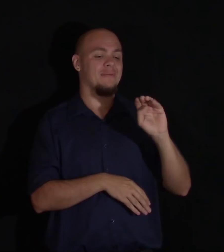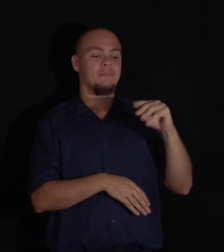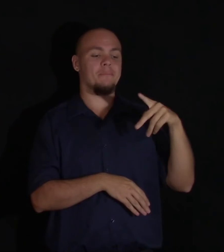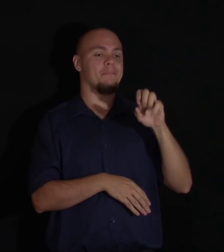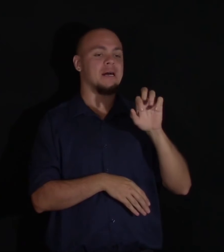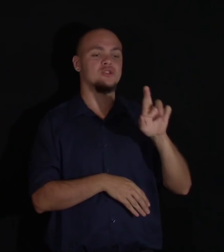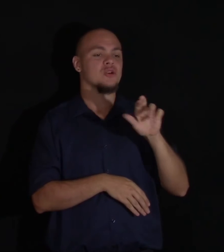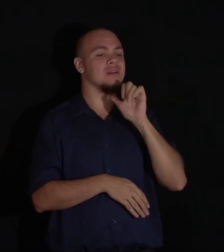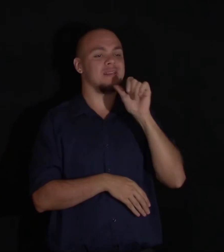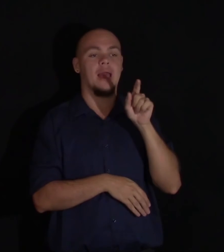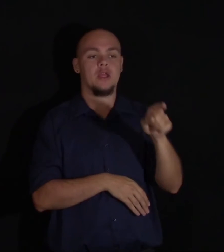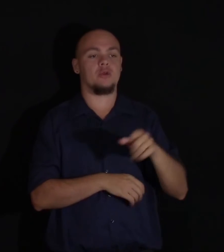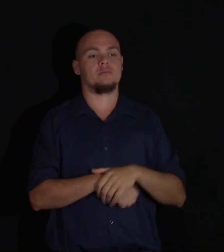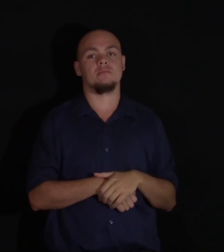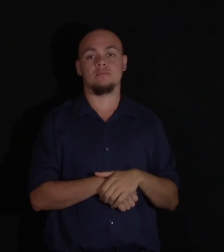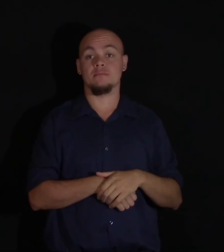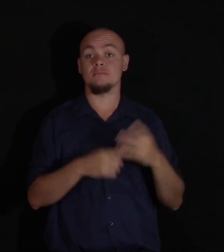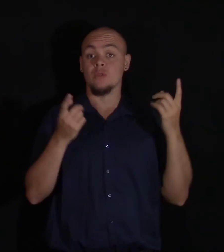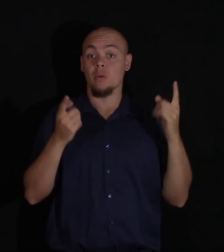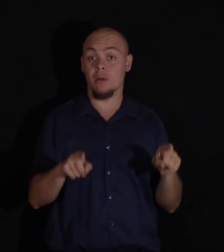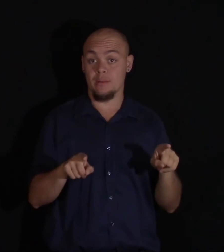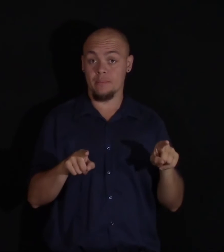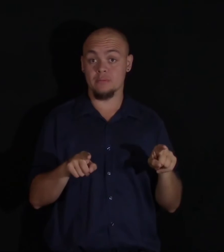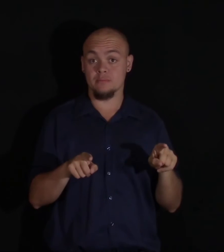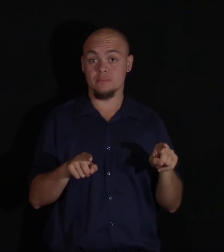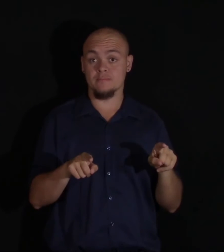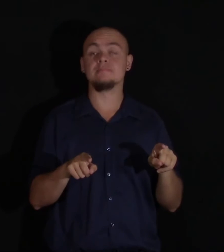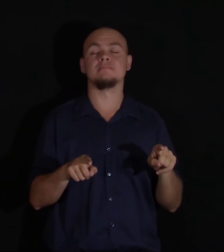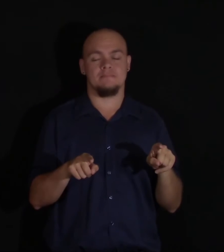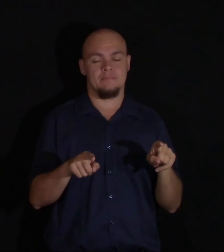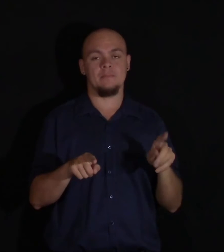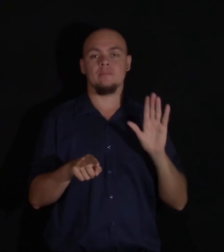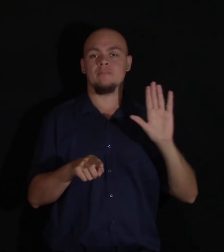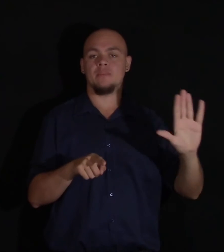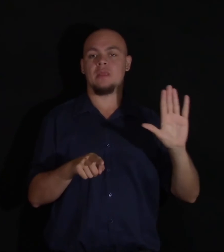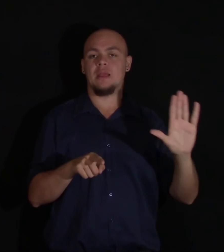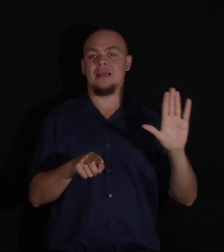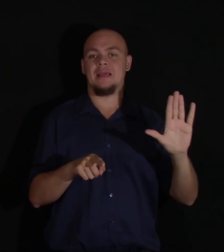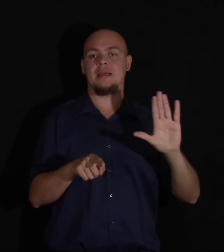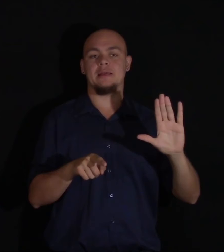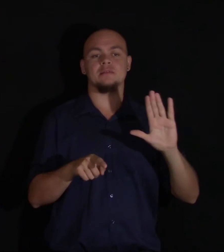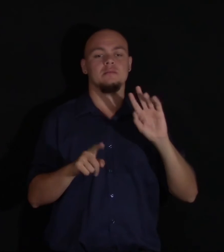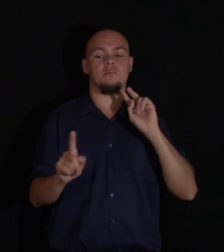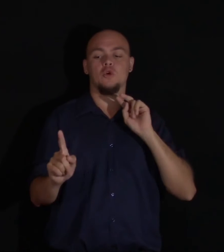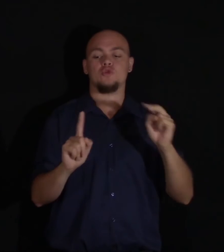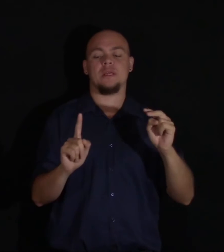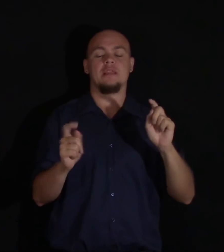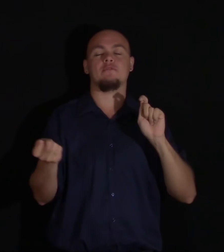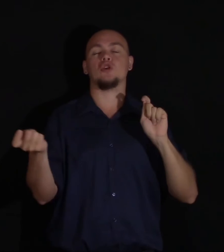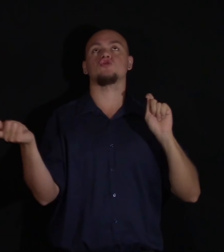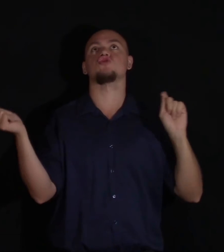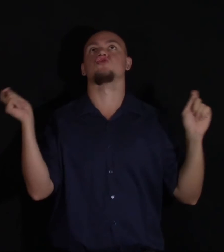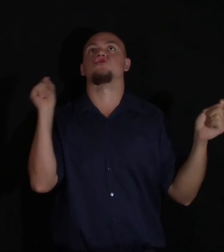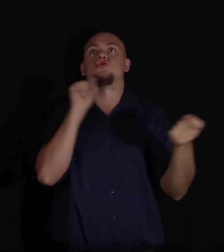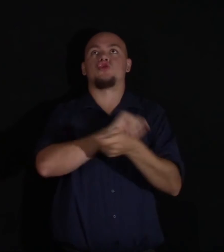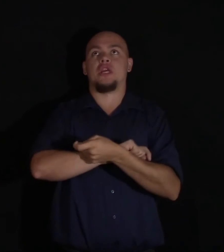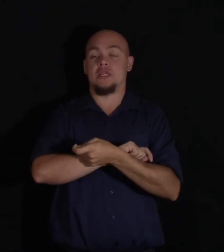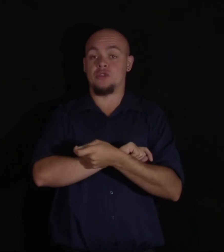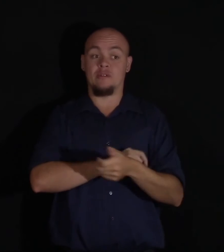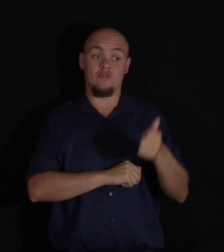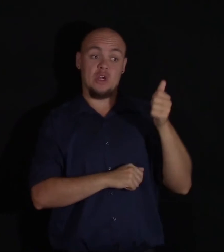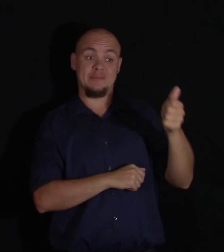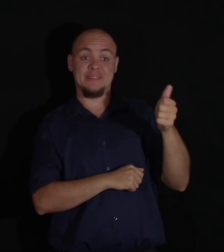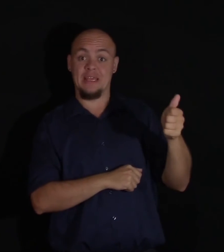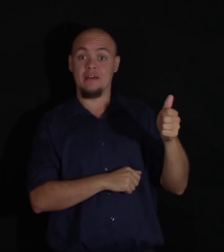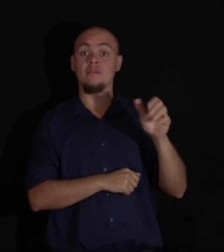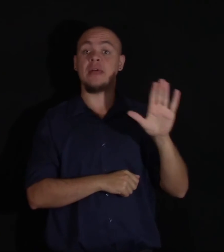And what happened? What happened was it changed his entire perspective, both on himself,